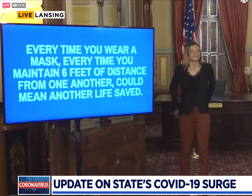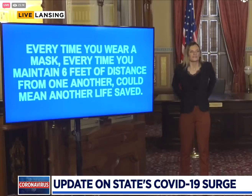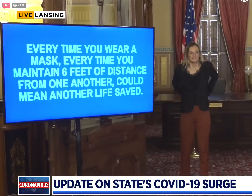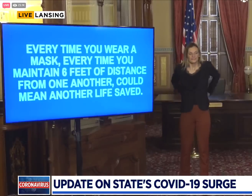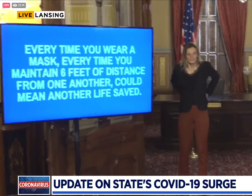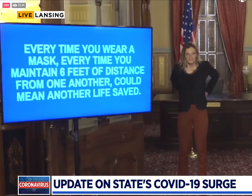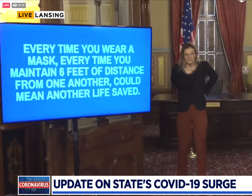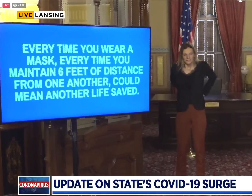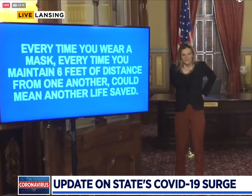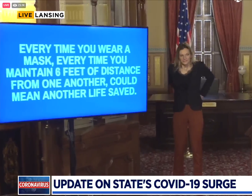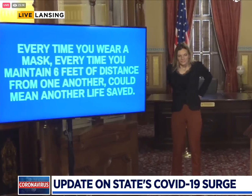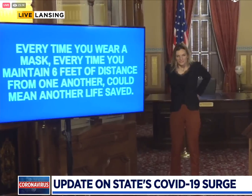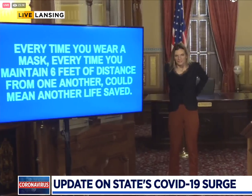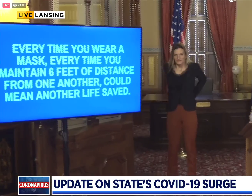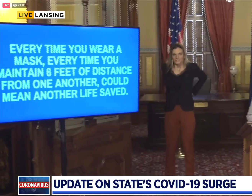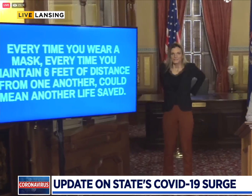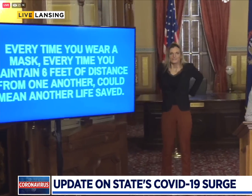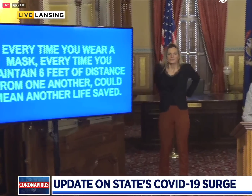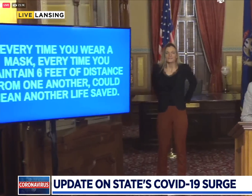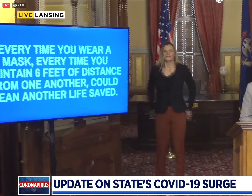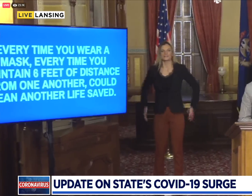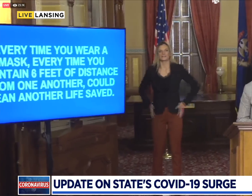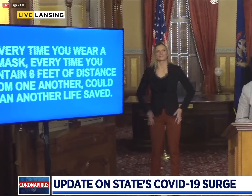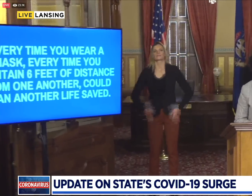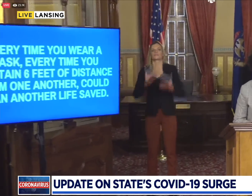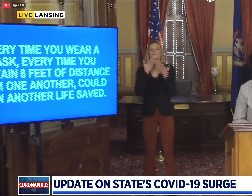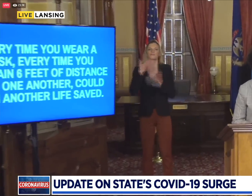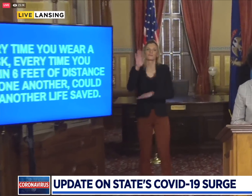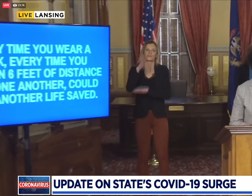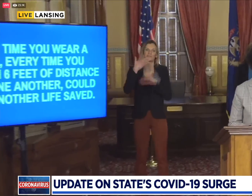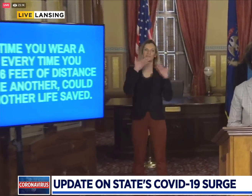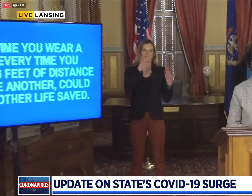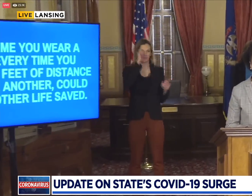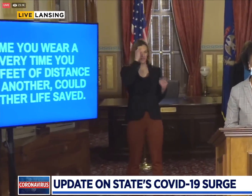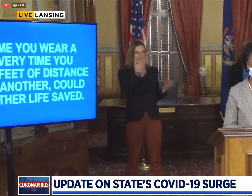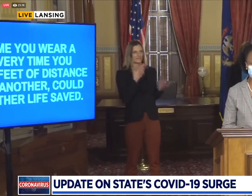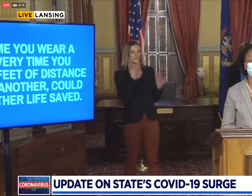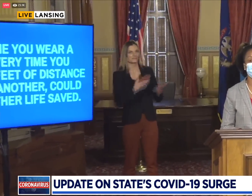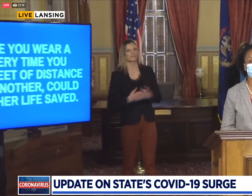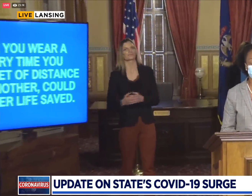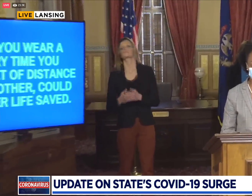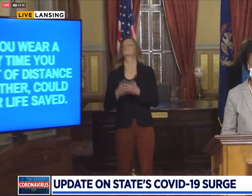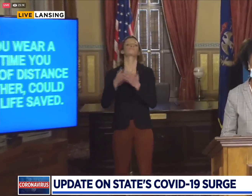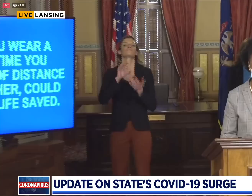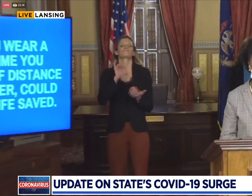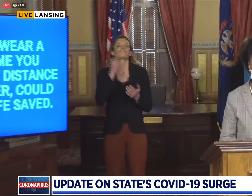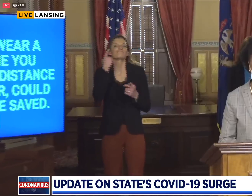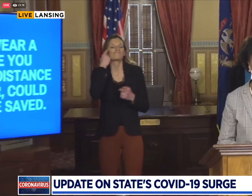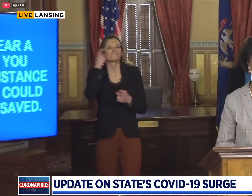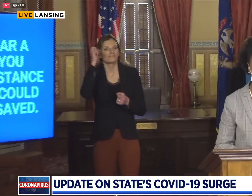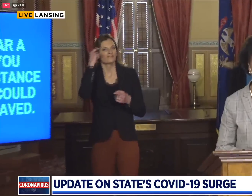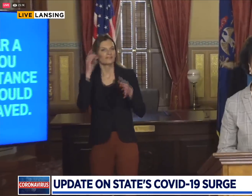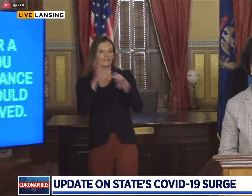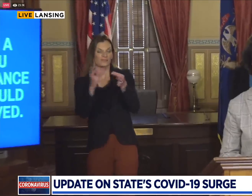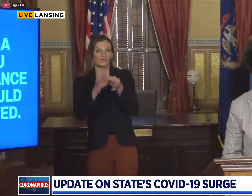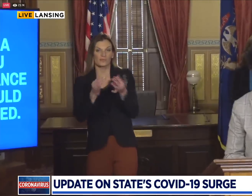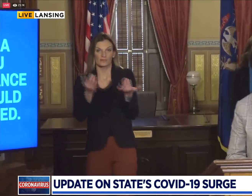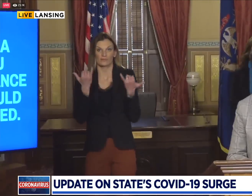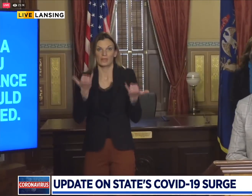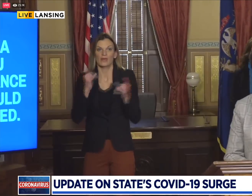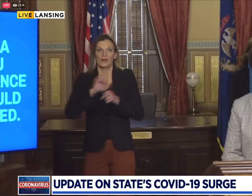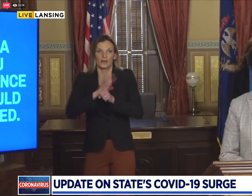Good afternoon, and thank you, Governor. So as the governor said, things are looking very grim with COVID-19 in our state right